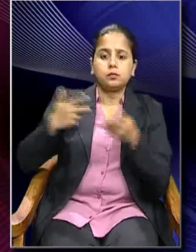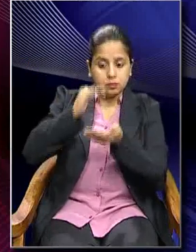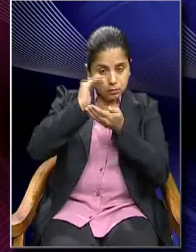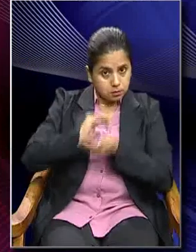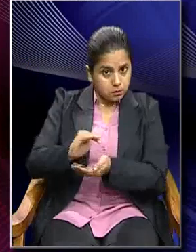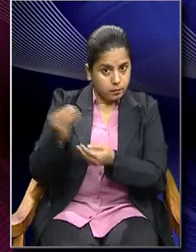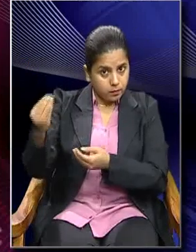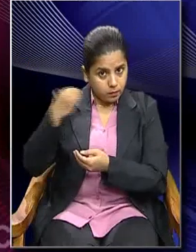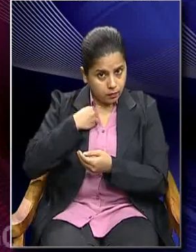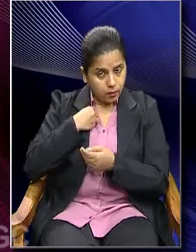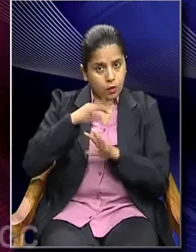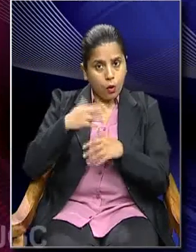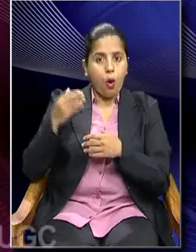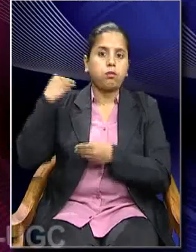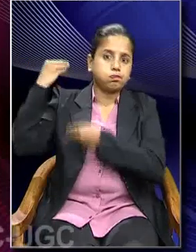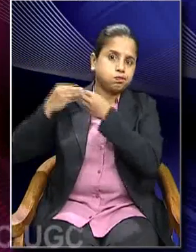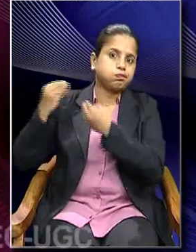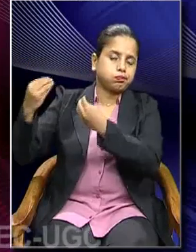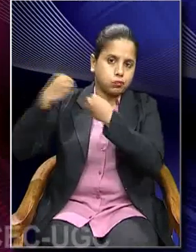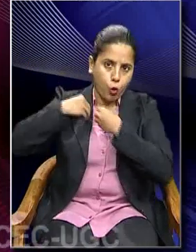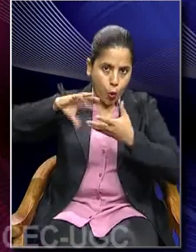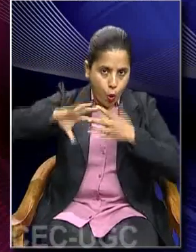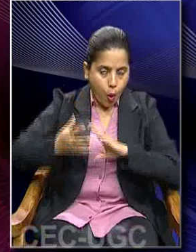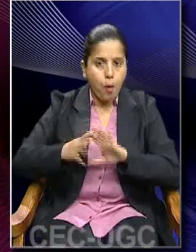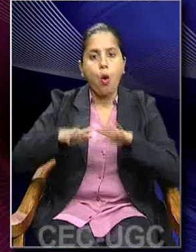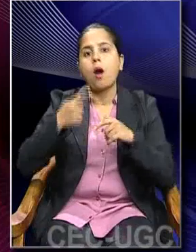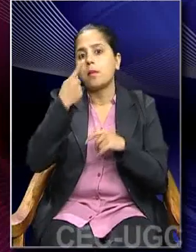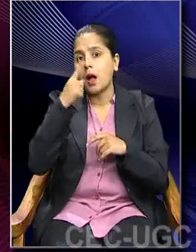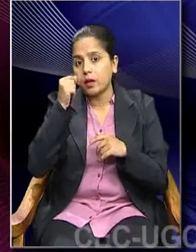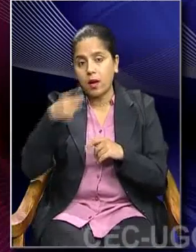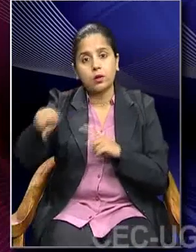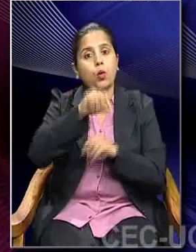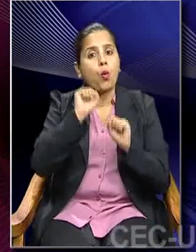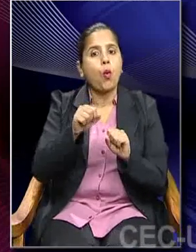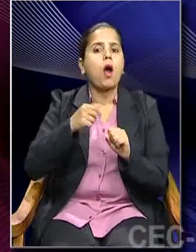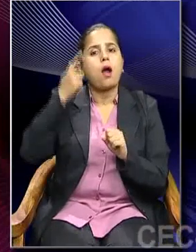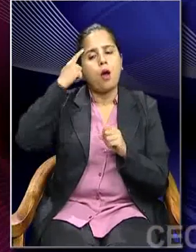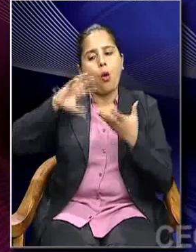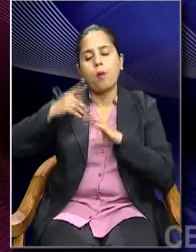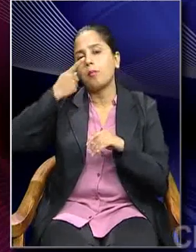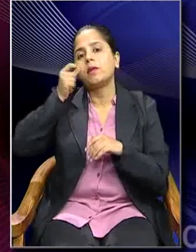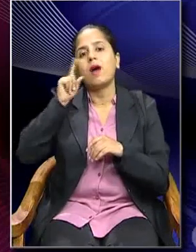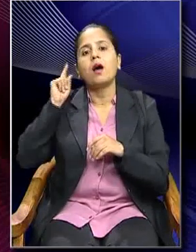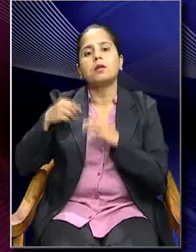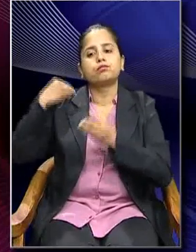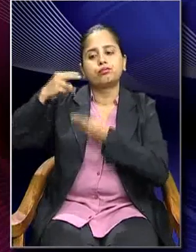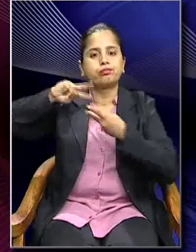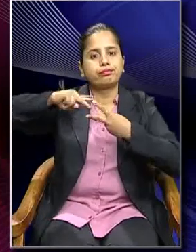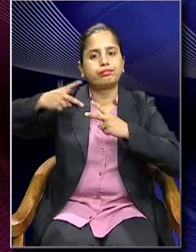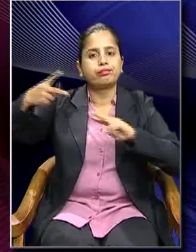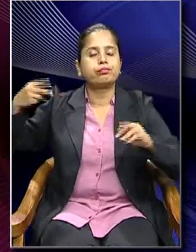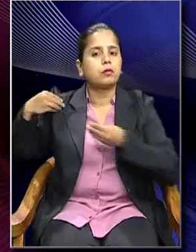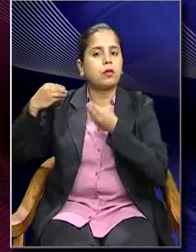birth or inheritance, in terms of parent status, biologically transmission. So